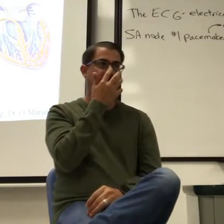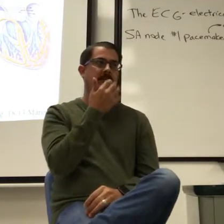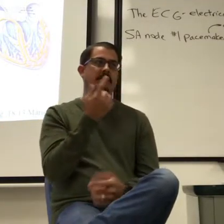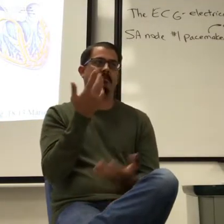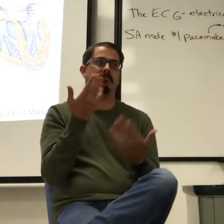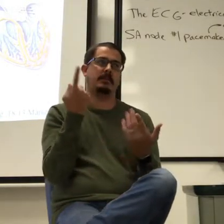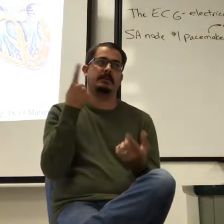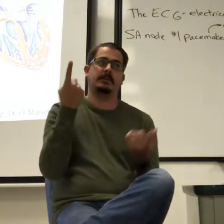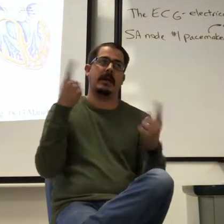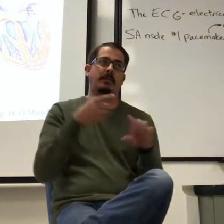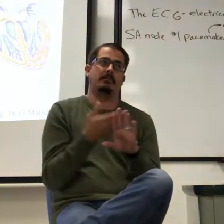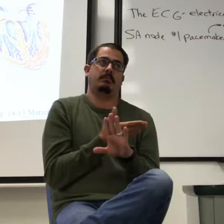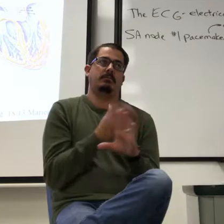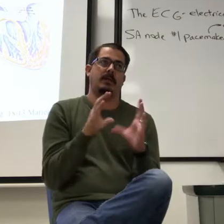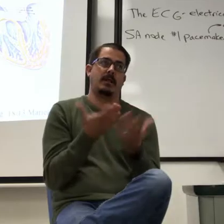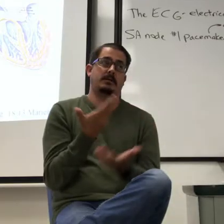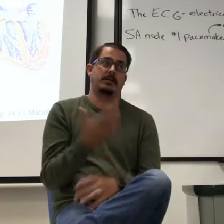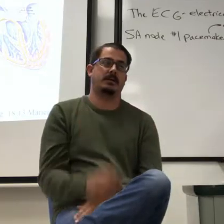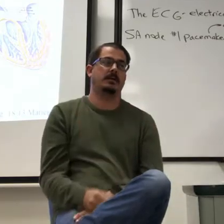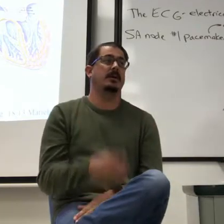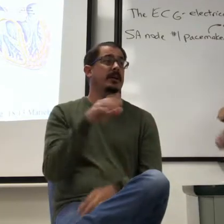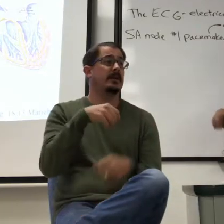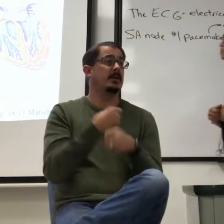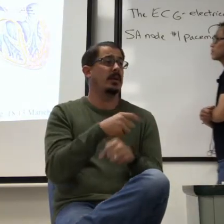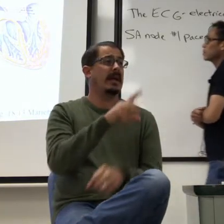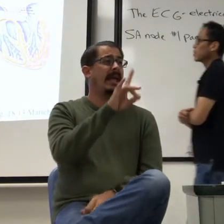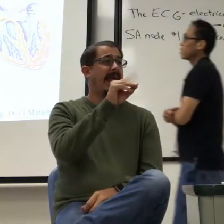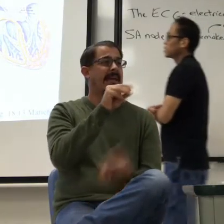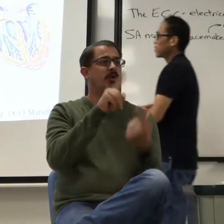80 to 100 action potentials per minute.